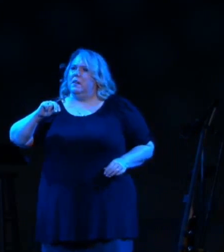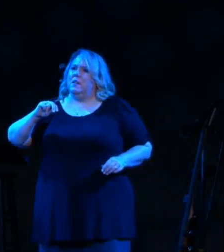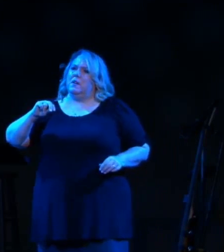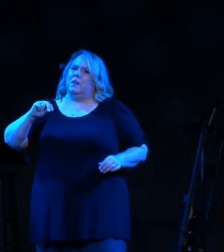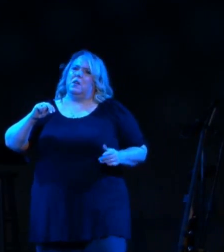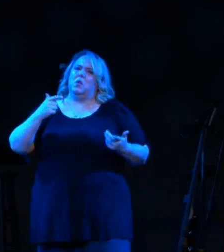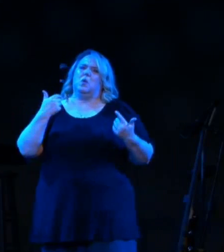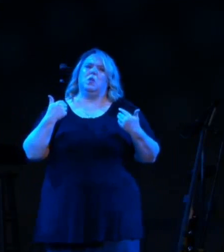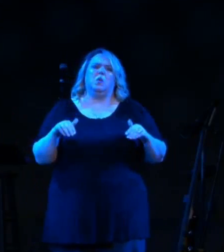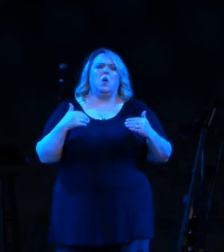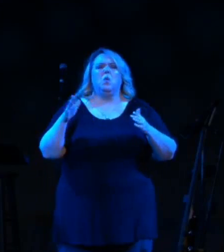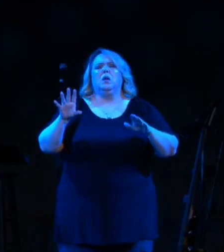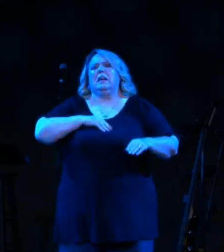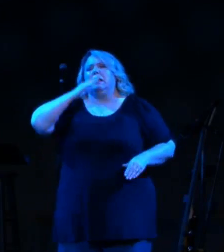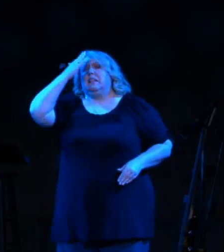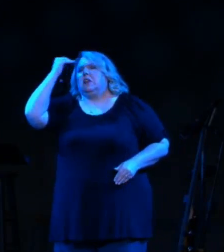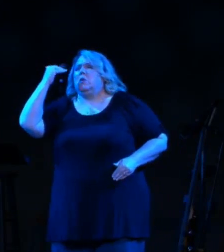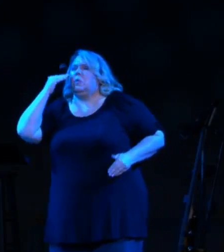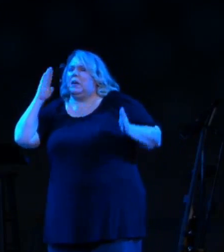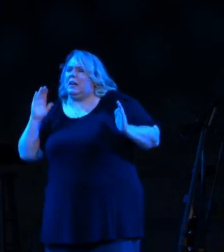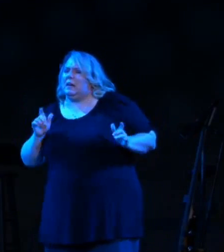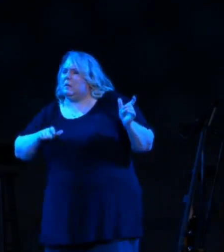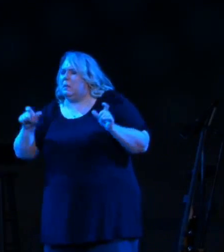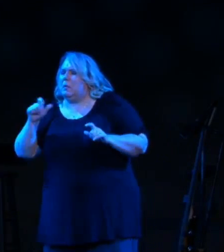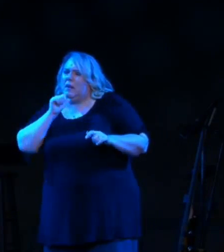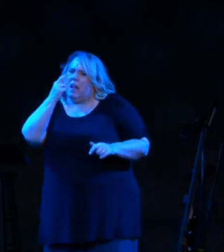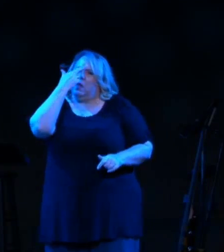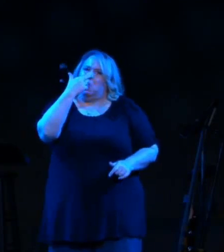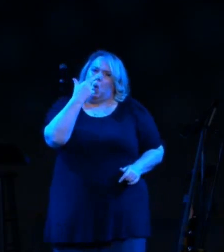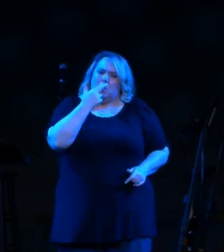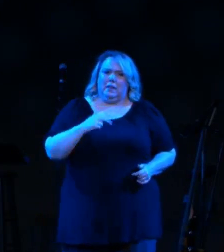we'll take the Koreans, but not the Romans.